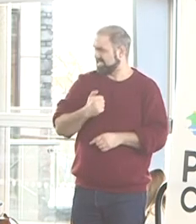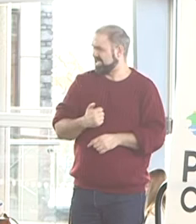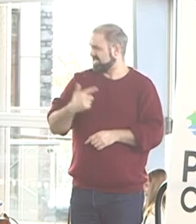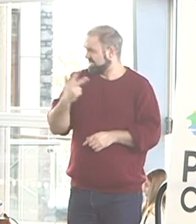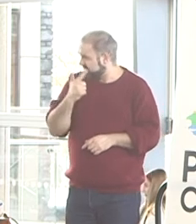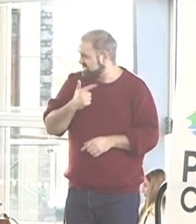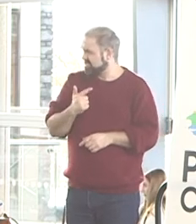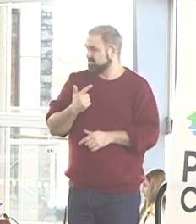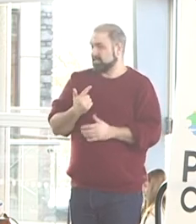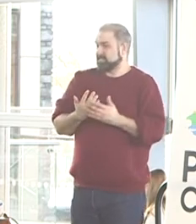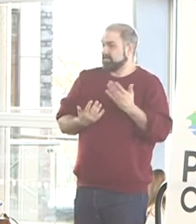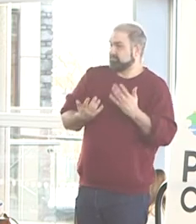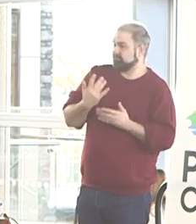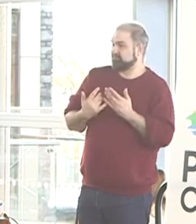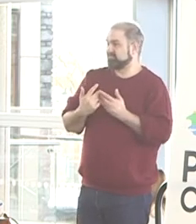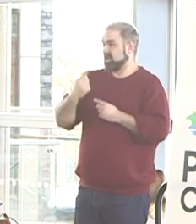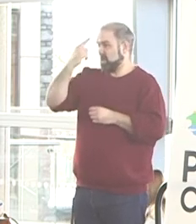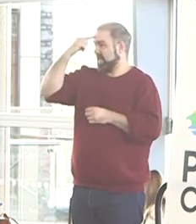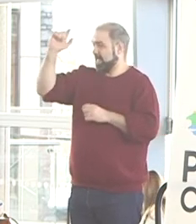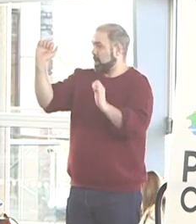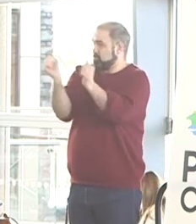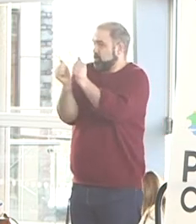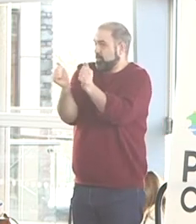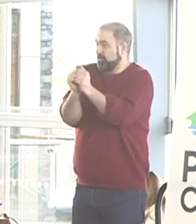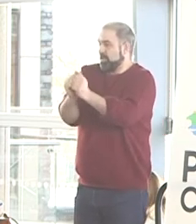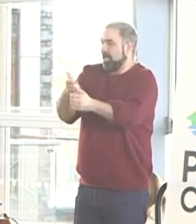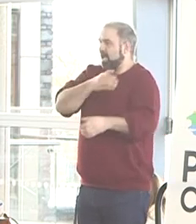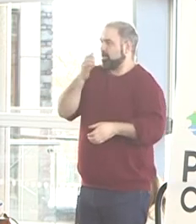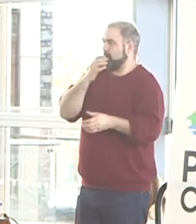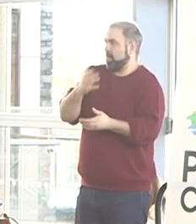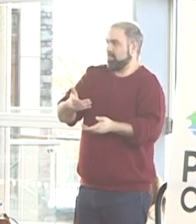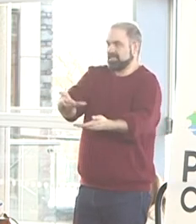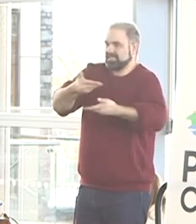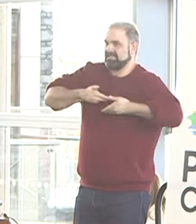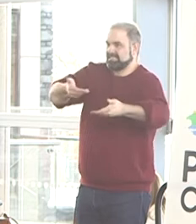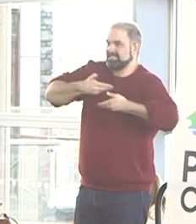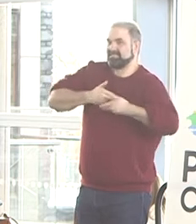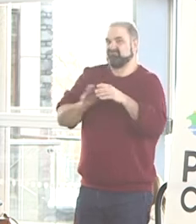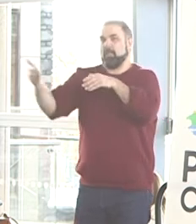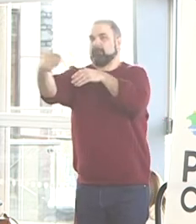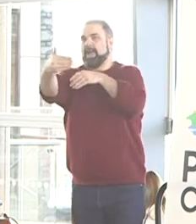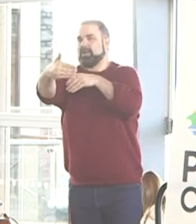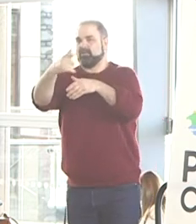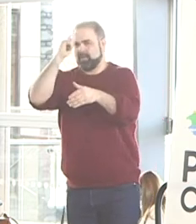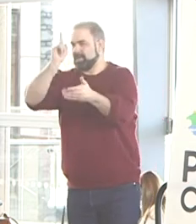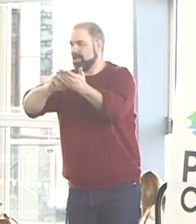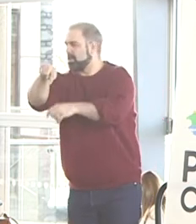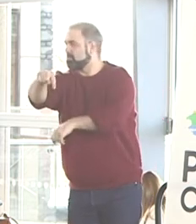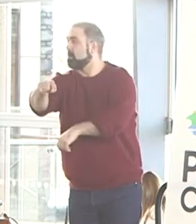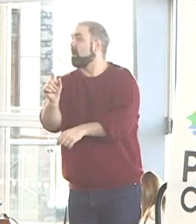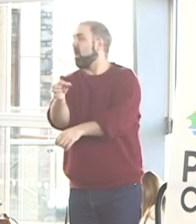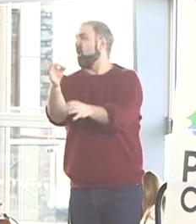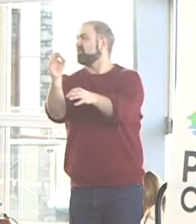think the owners of Manor Garden Centre would have been entirely approving that the amount of alcohol that was in the little office at the back. But there was a little office at the